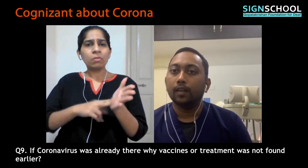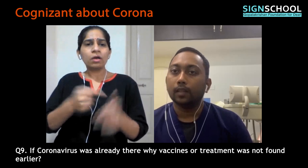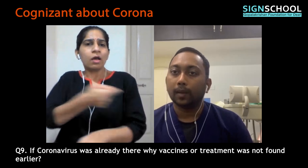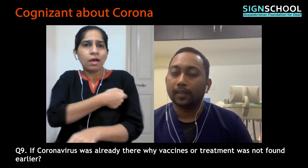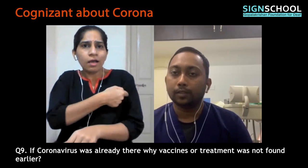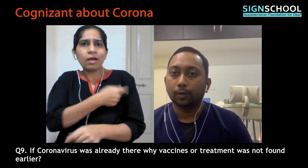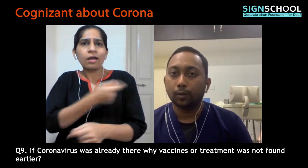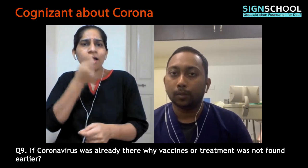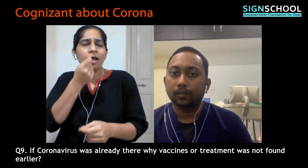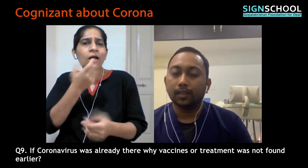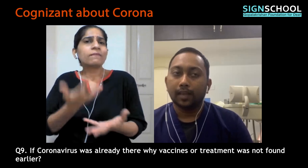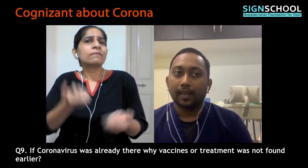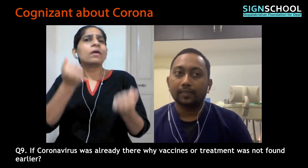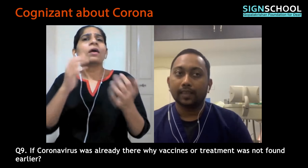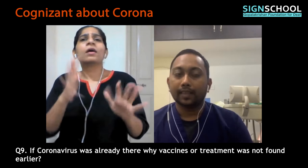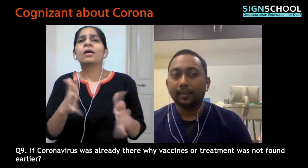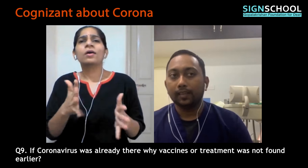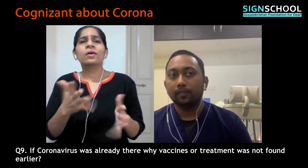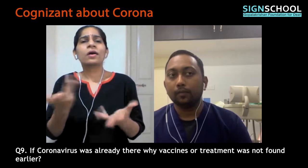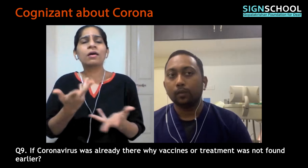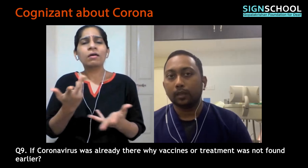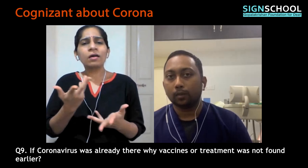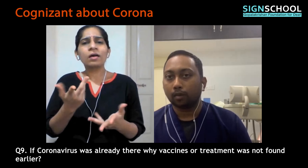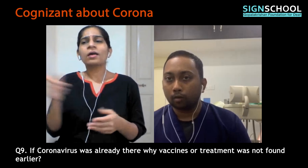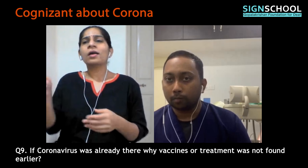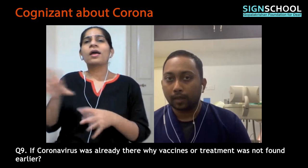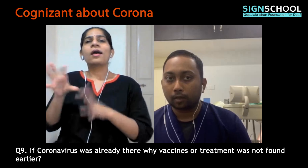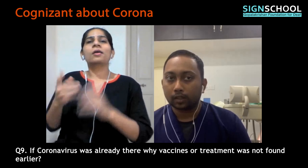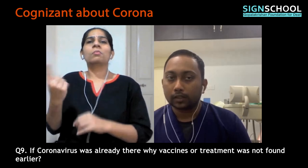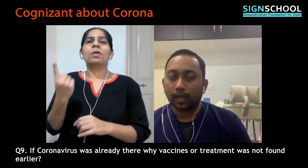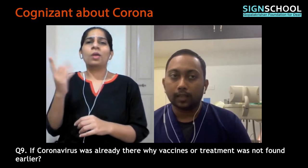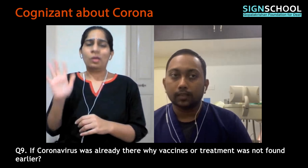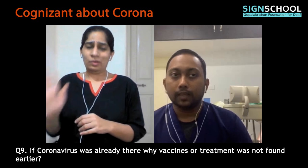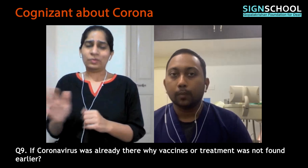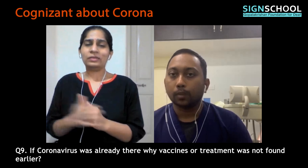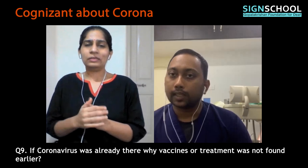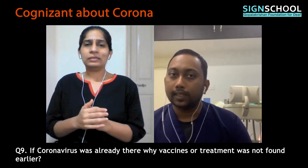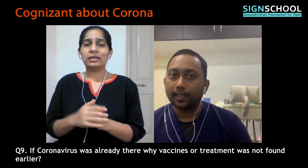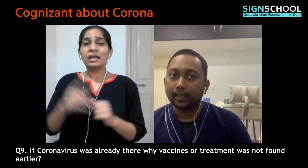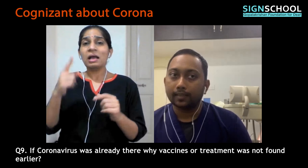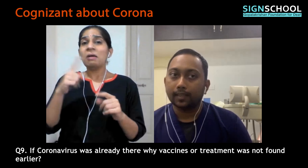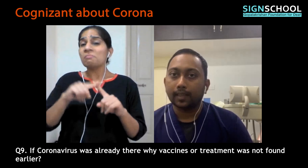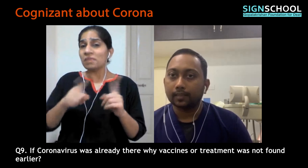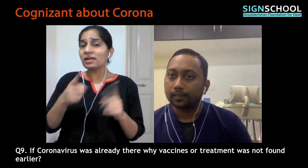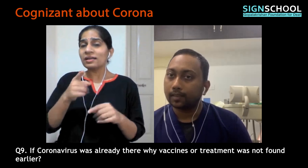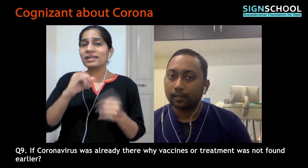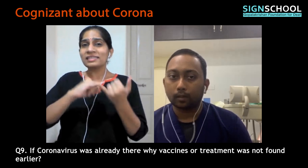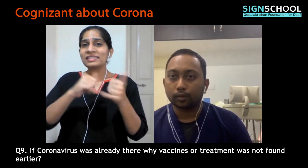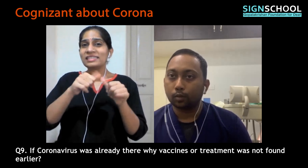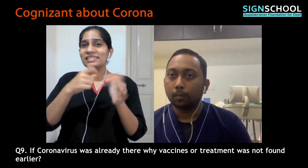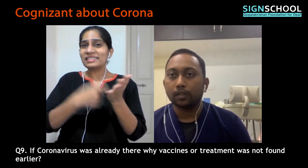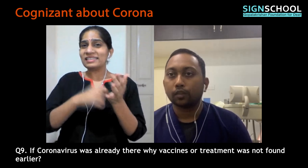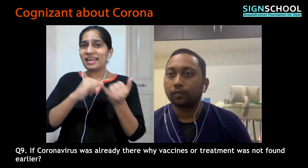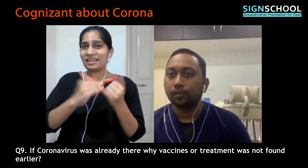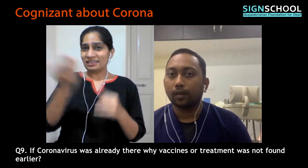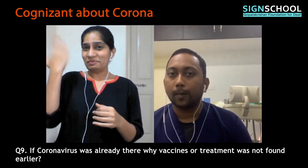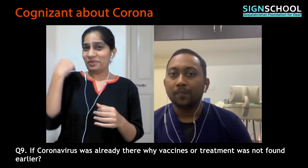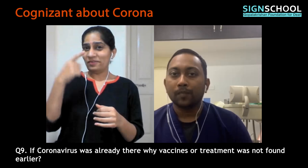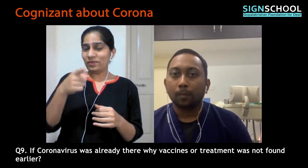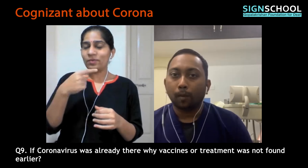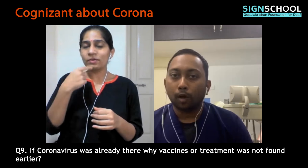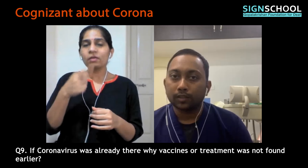of the virus to humans. And secondly, when there was outbreak called SARS, it was contained easily, as I said, and there was no much